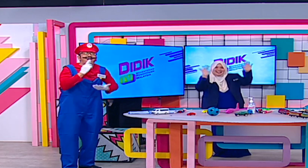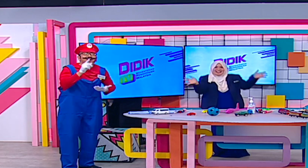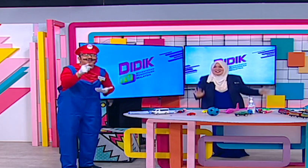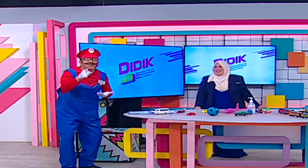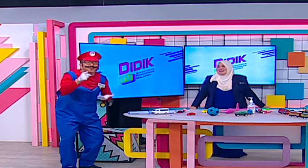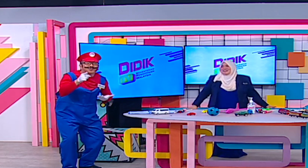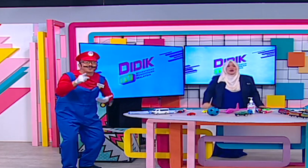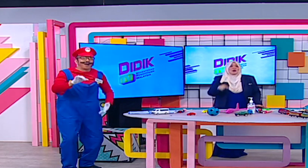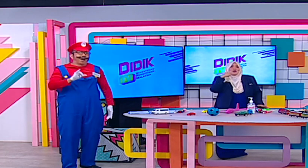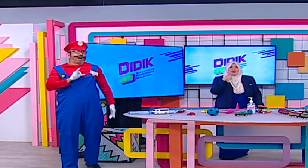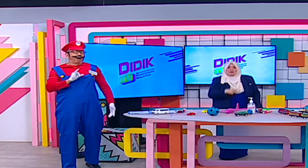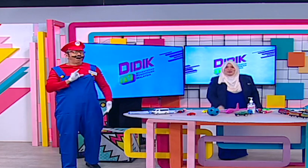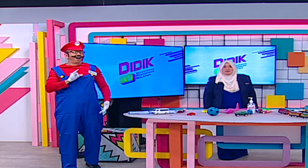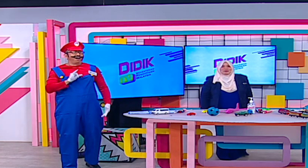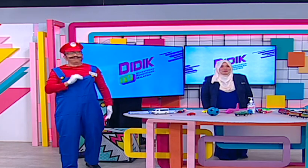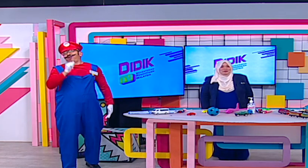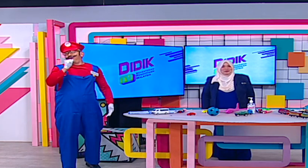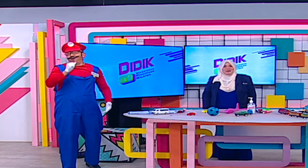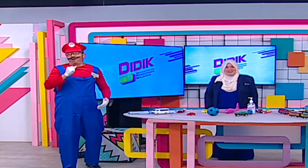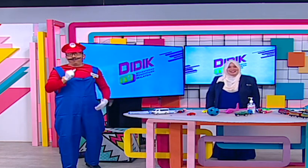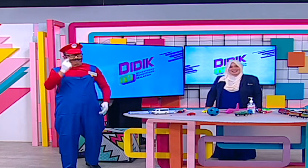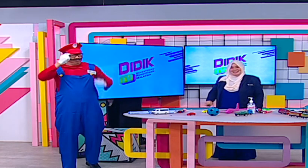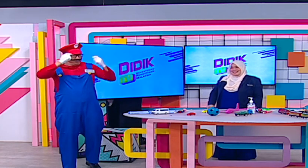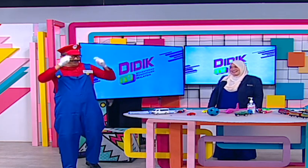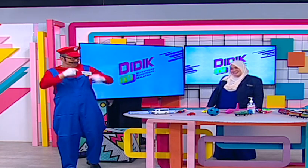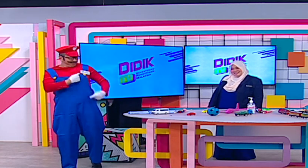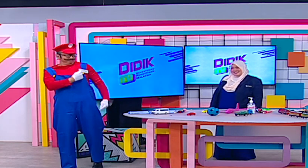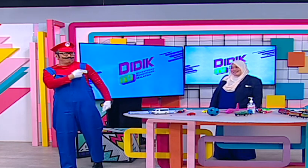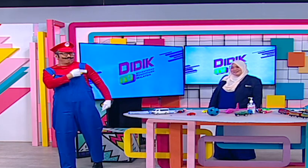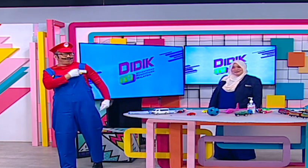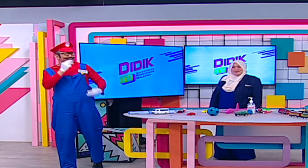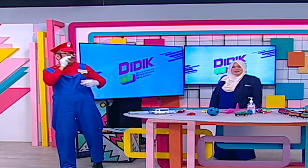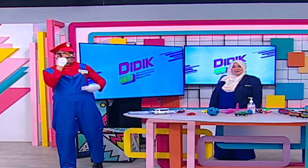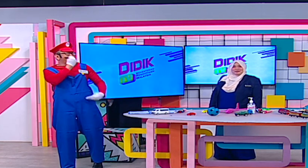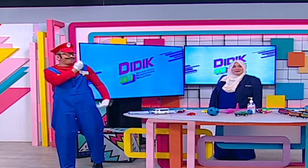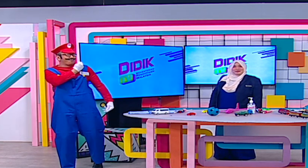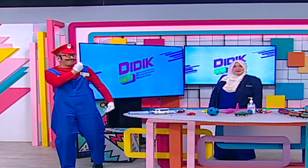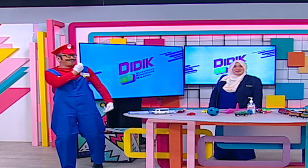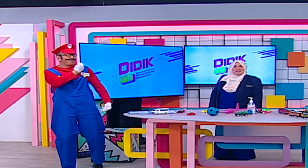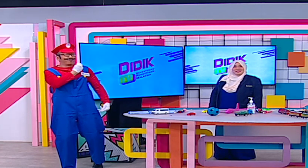Hi! How are you? I am Teacher Mario.